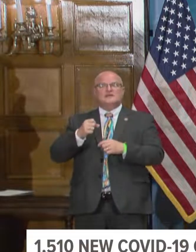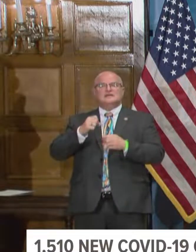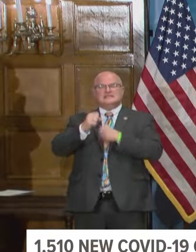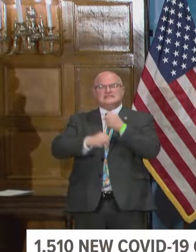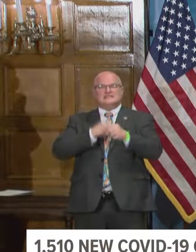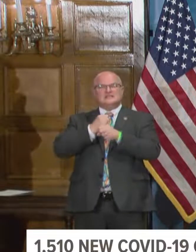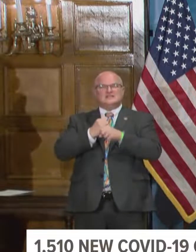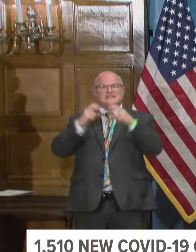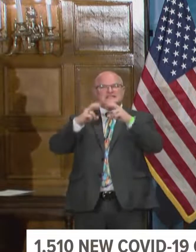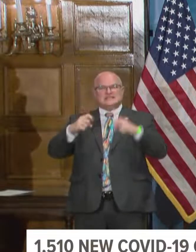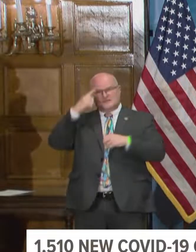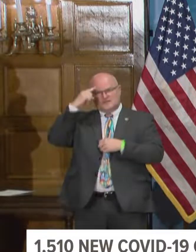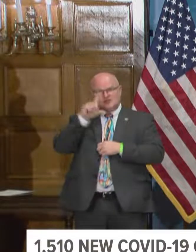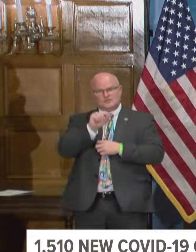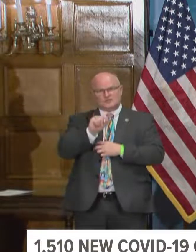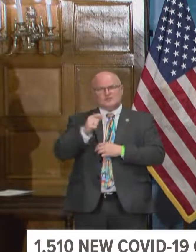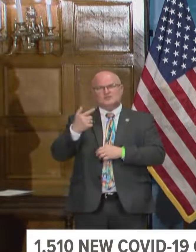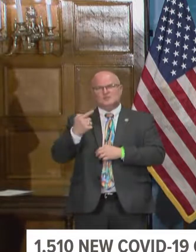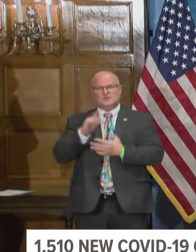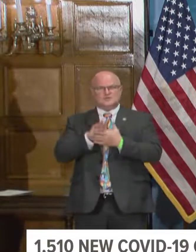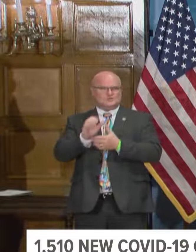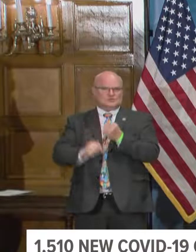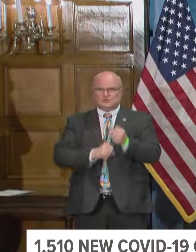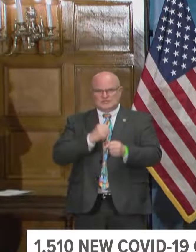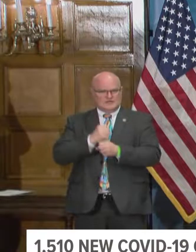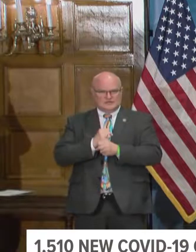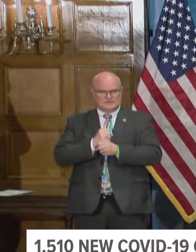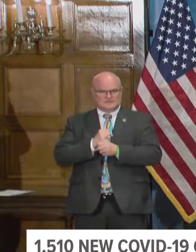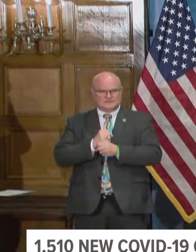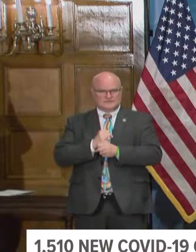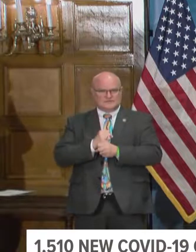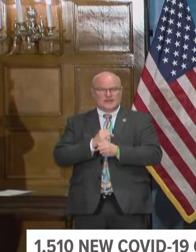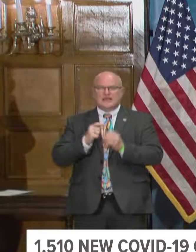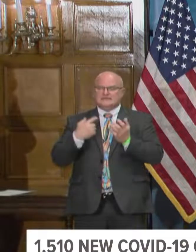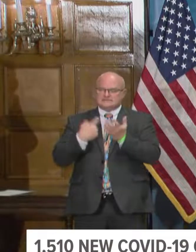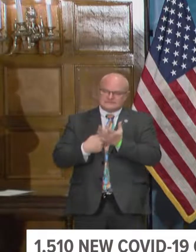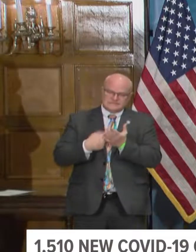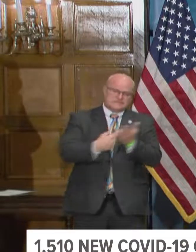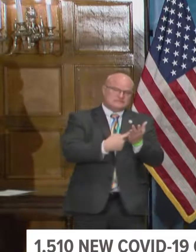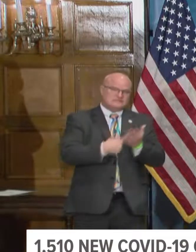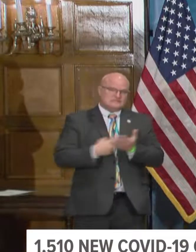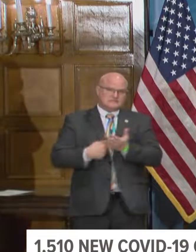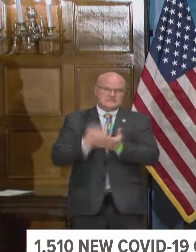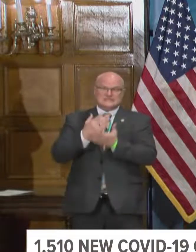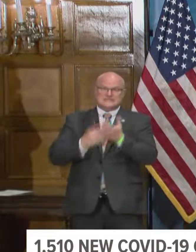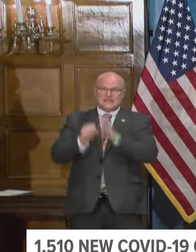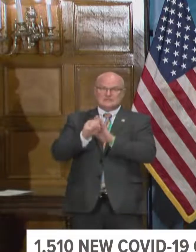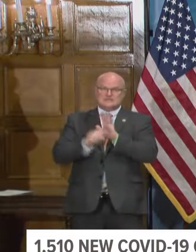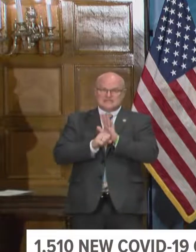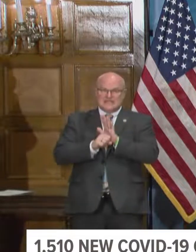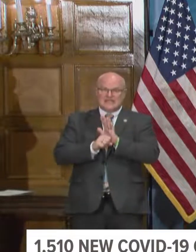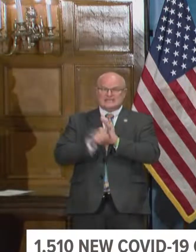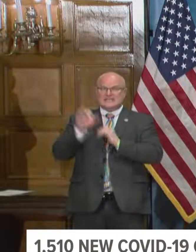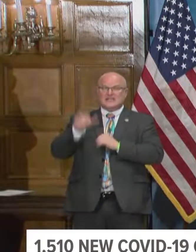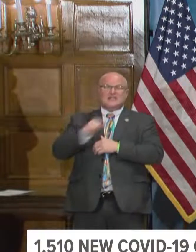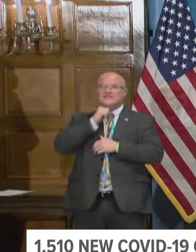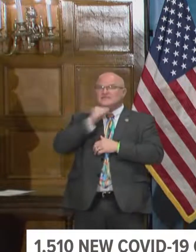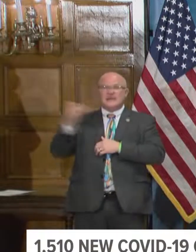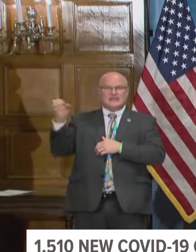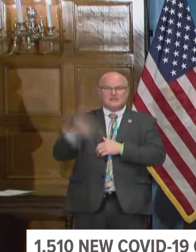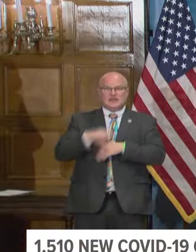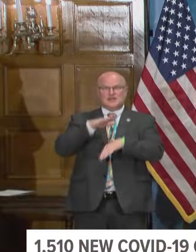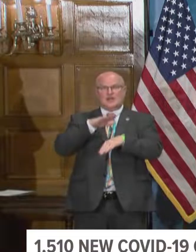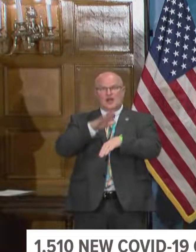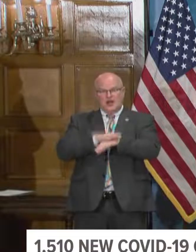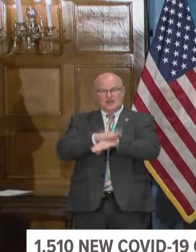the 2021 school year. While this topic has been discussed by some states, particularly those that have not returned to on-site